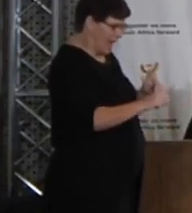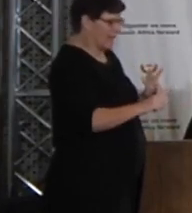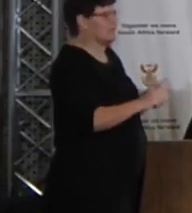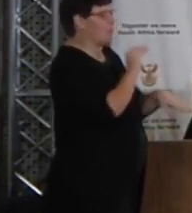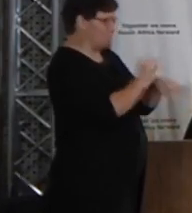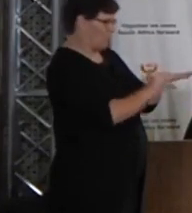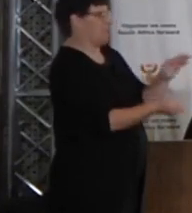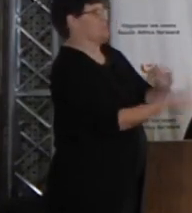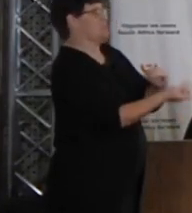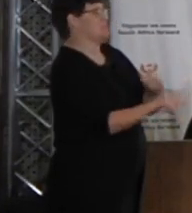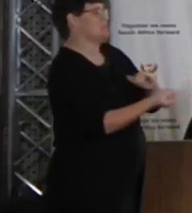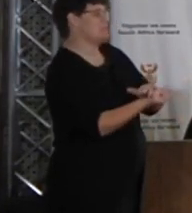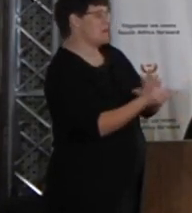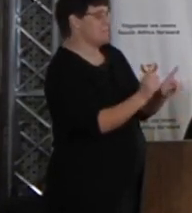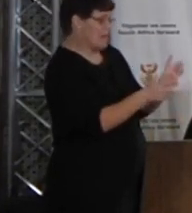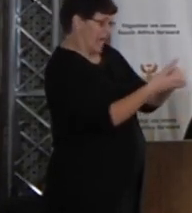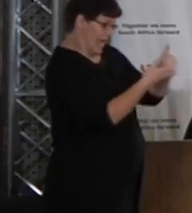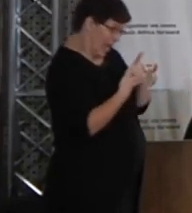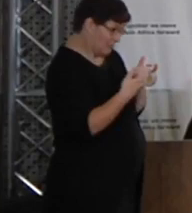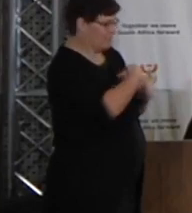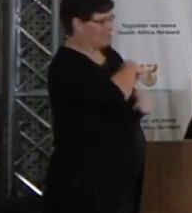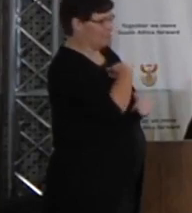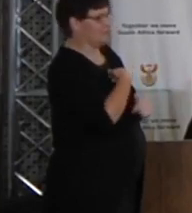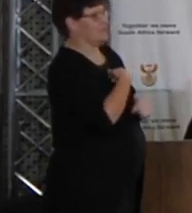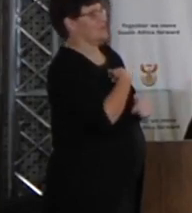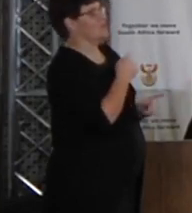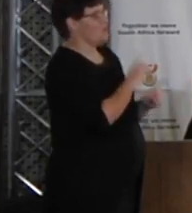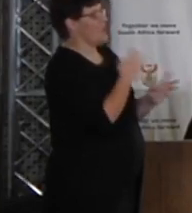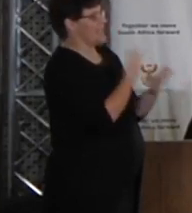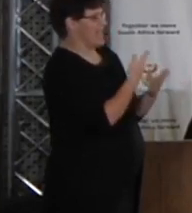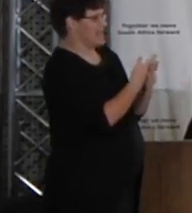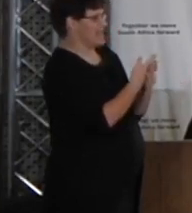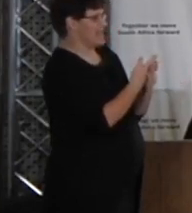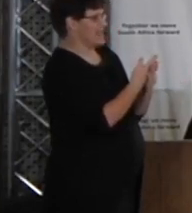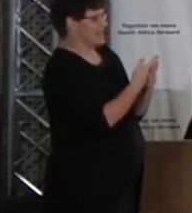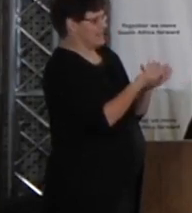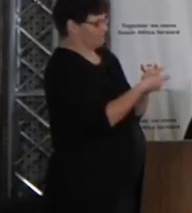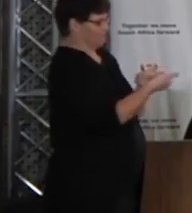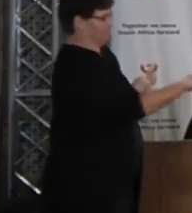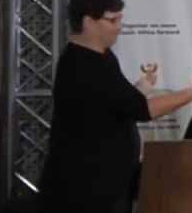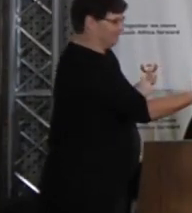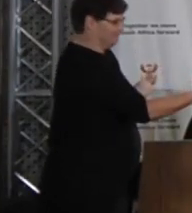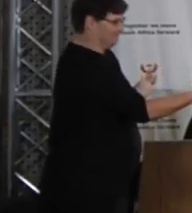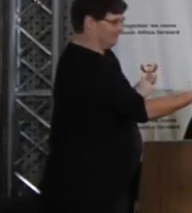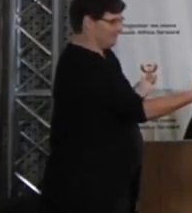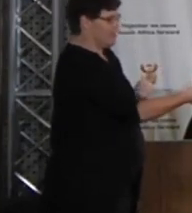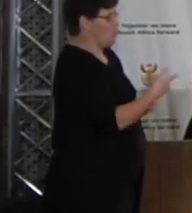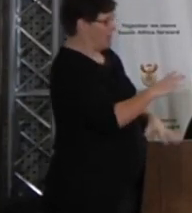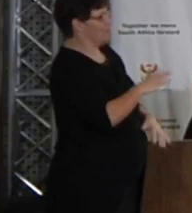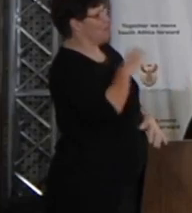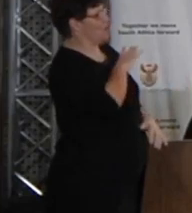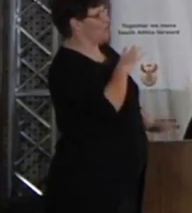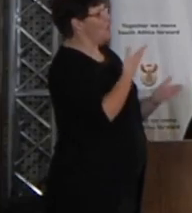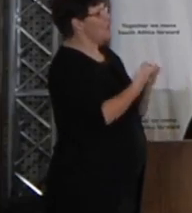It assists us to adhere to physical distancing. So we are quite proud that